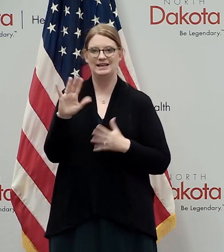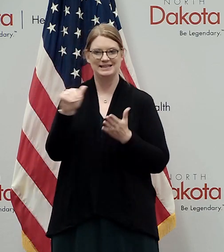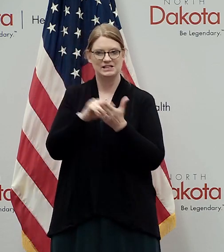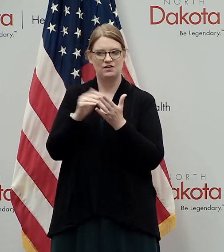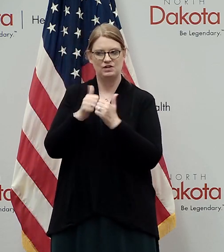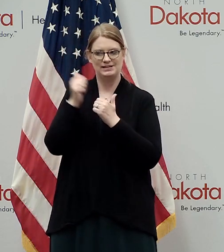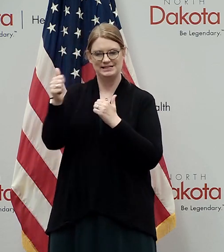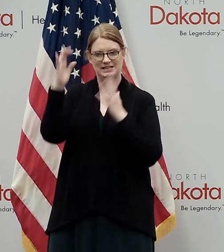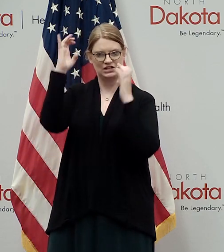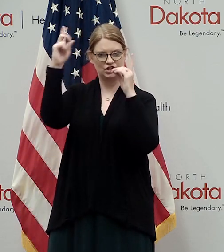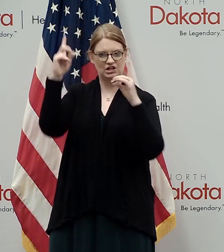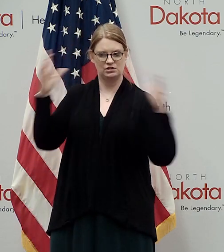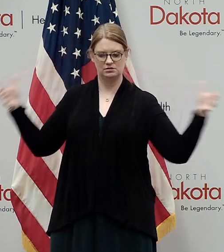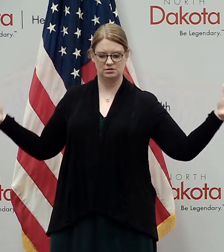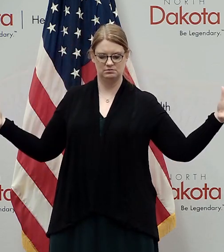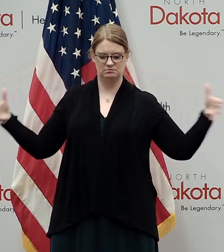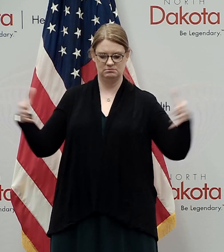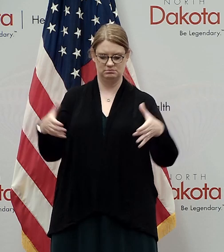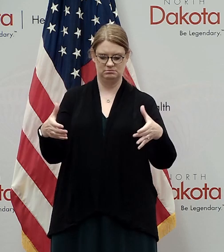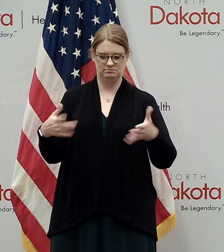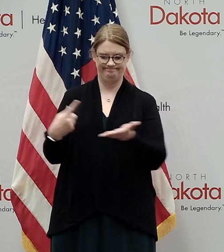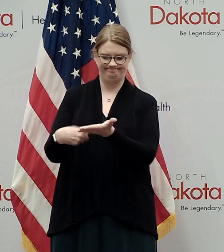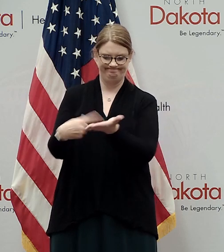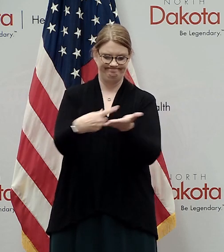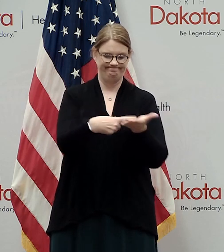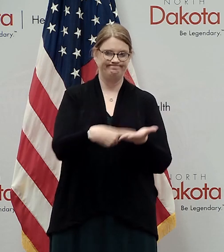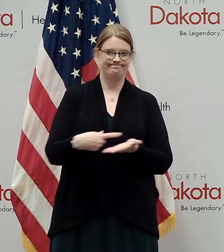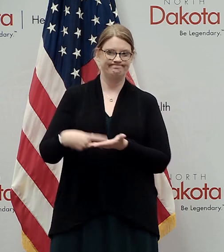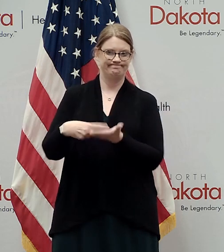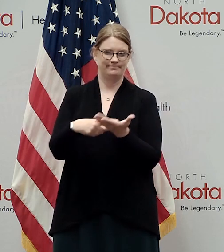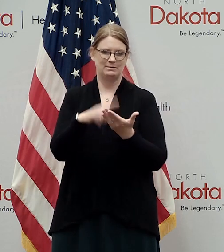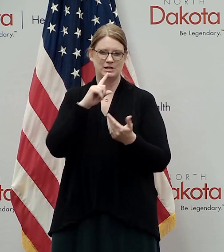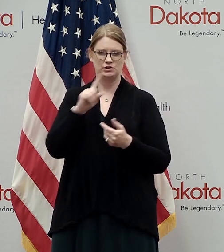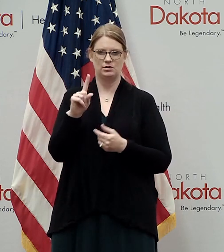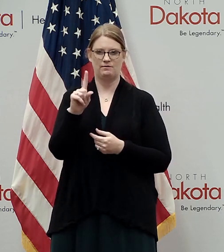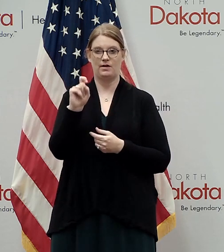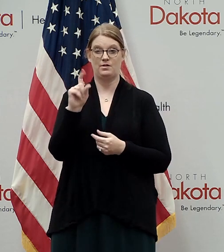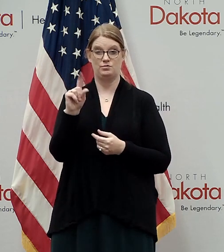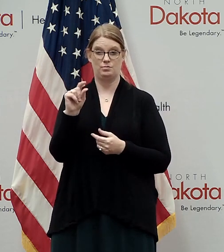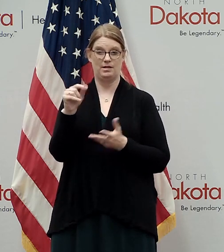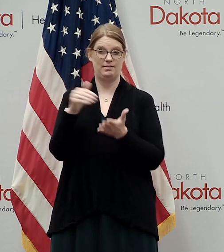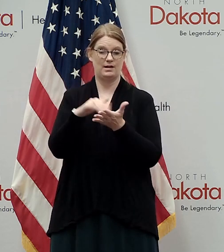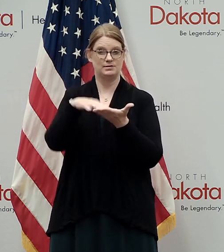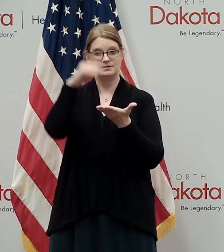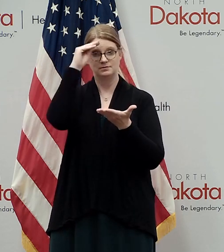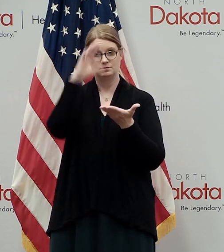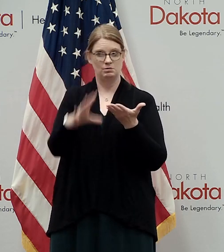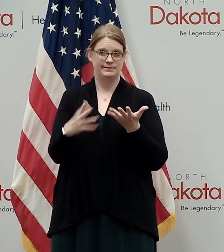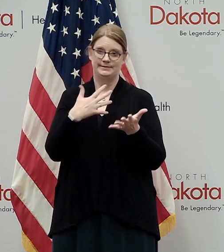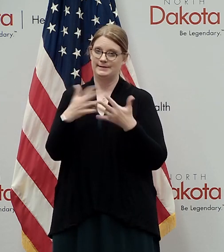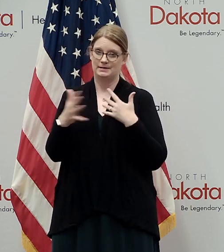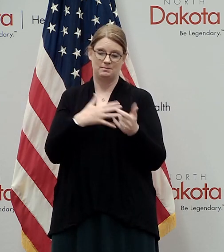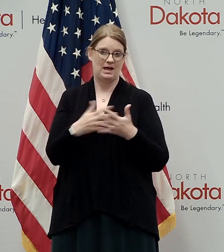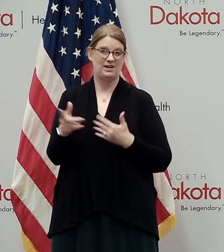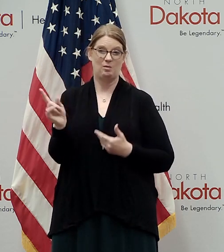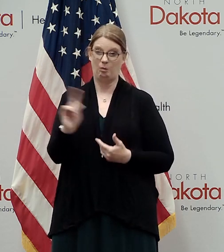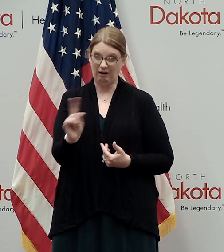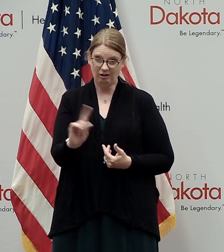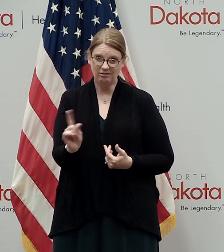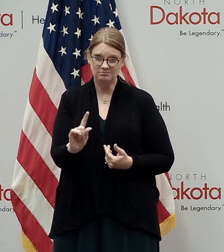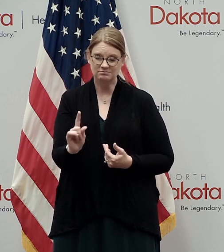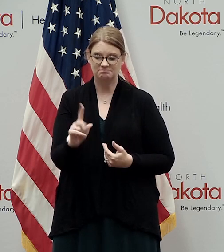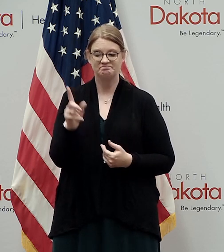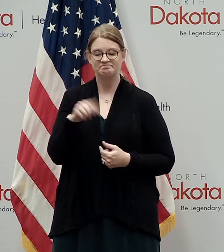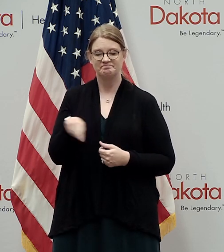working together to braid our funding, collaborate, and ensure that all of our 120,000 students, regardless of which zip code that they live in, will